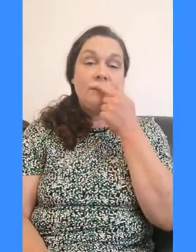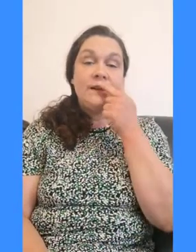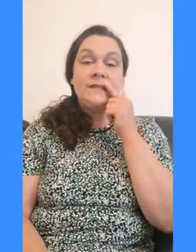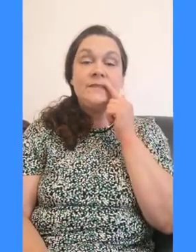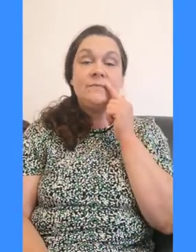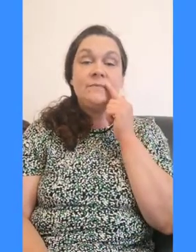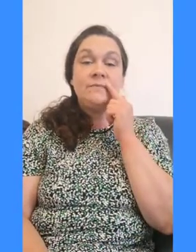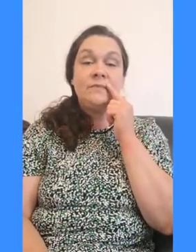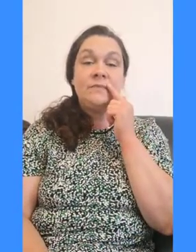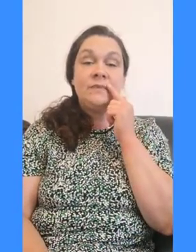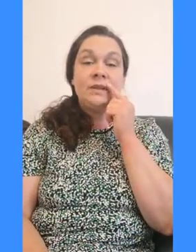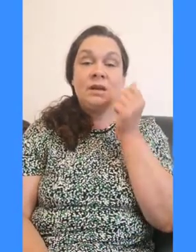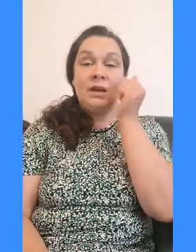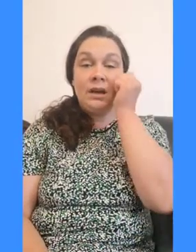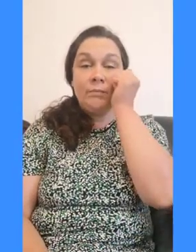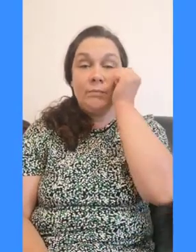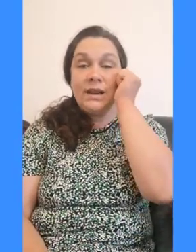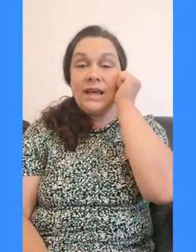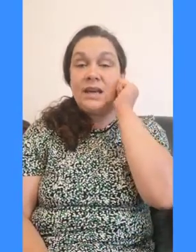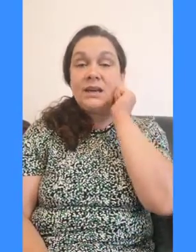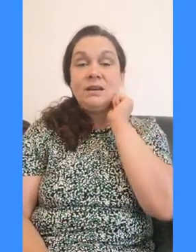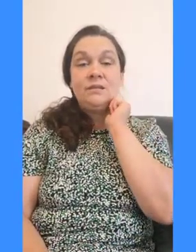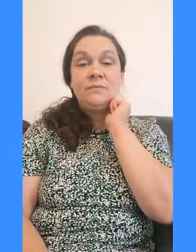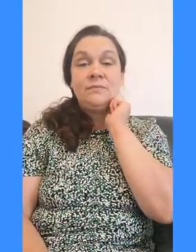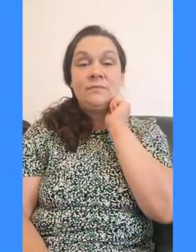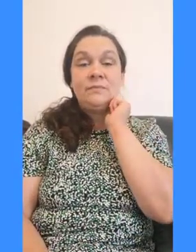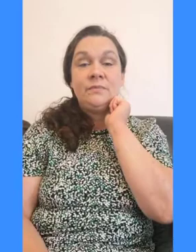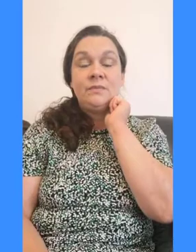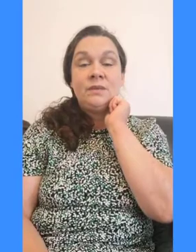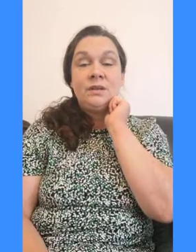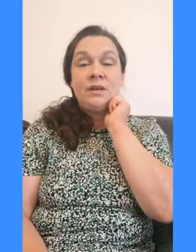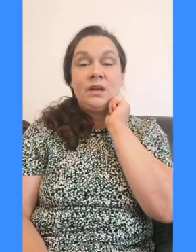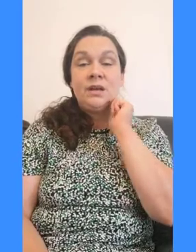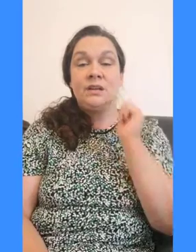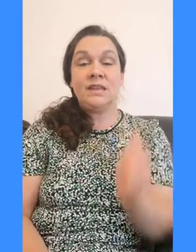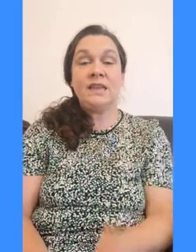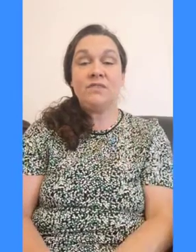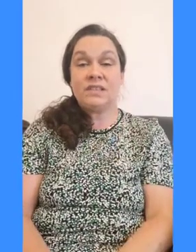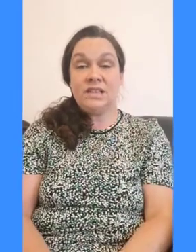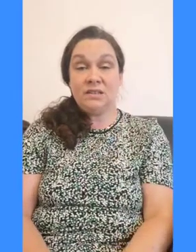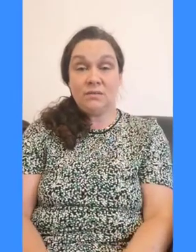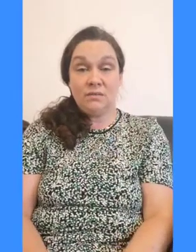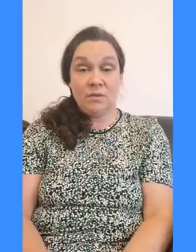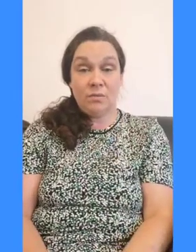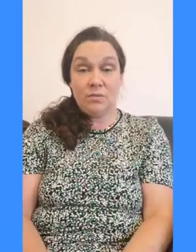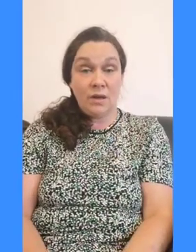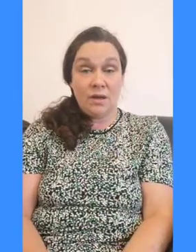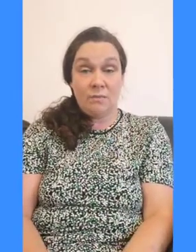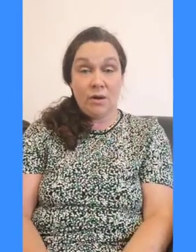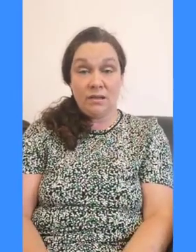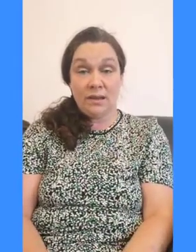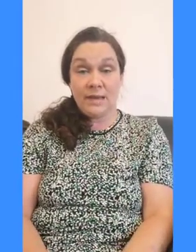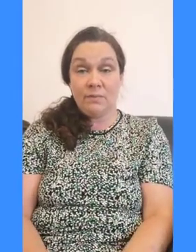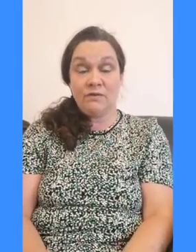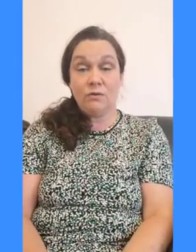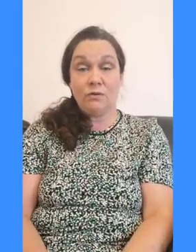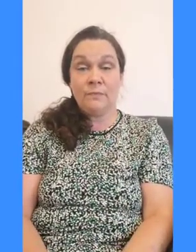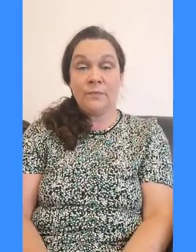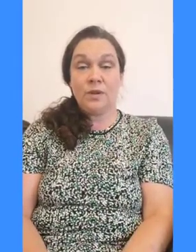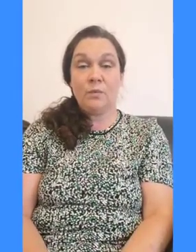red and black, and I'd never seen a moth like it before. And when